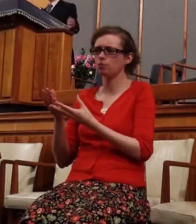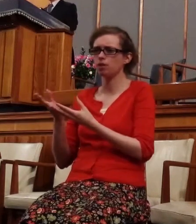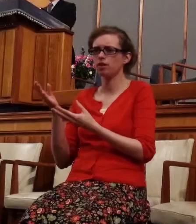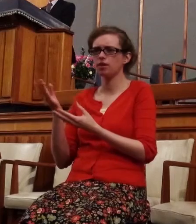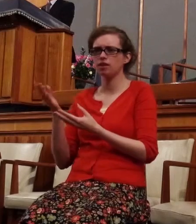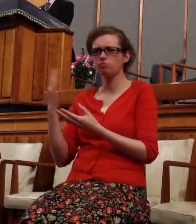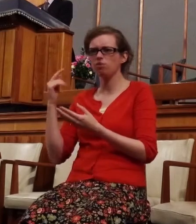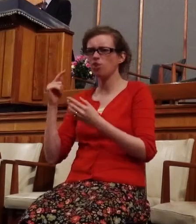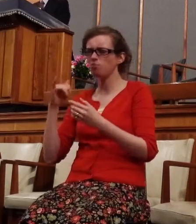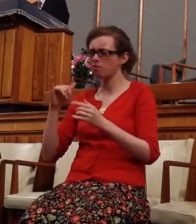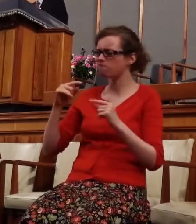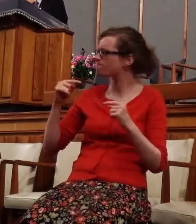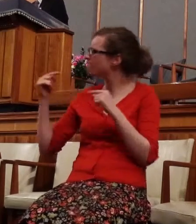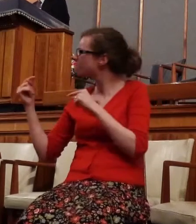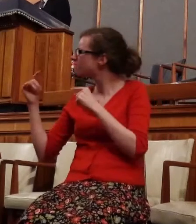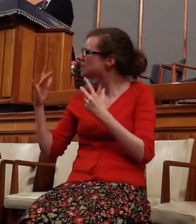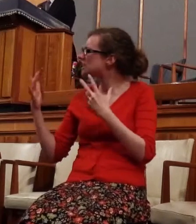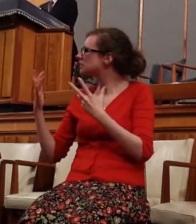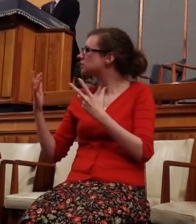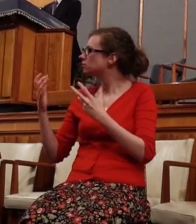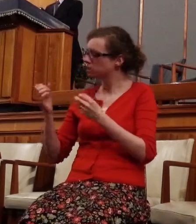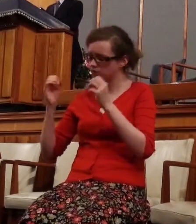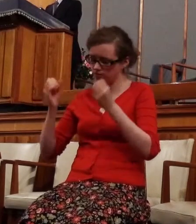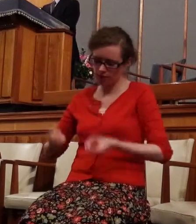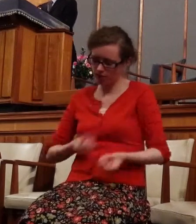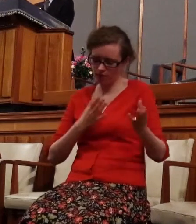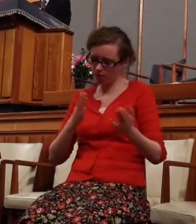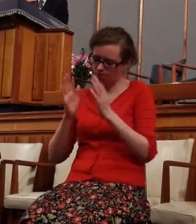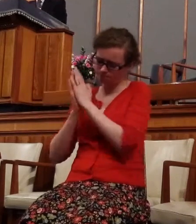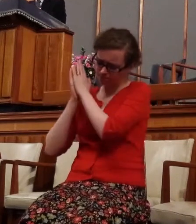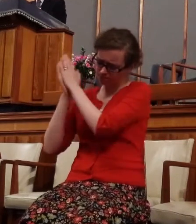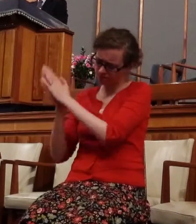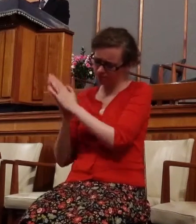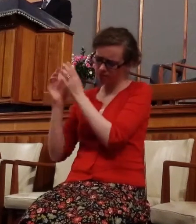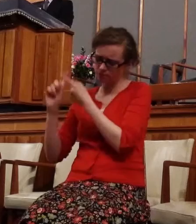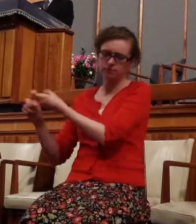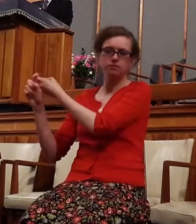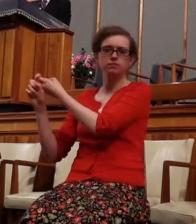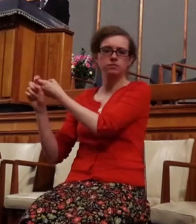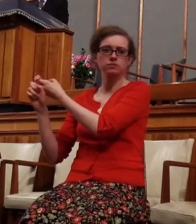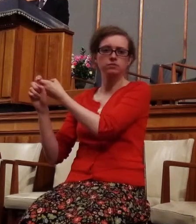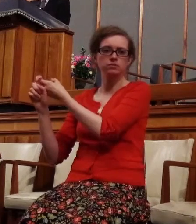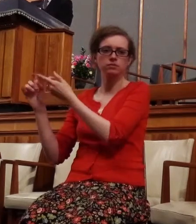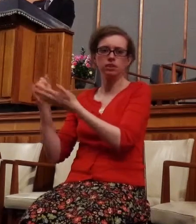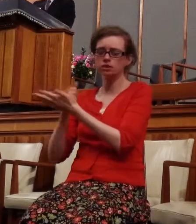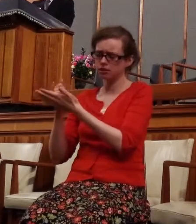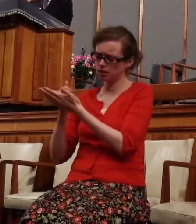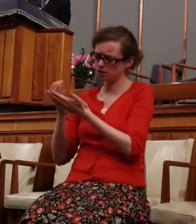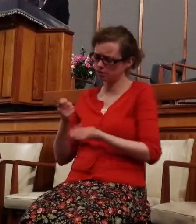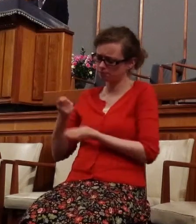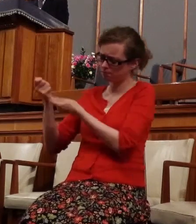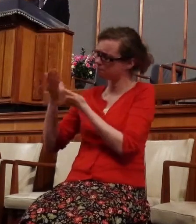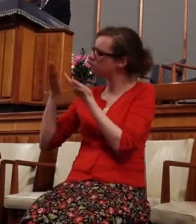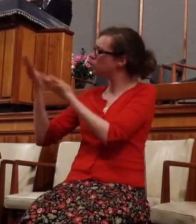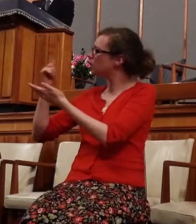defeated. That's what repentance means. I come with nothing in my hands except my sins. I trust